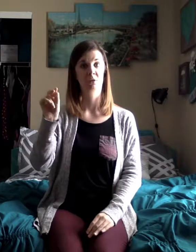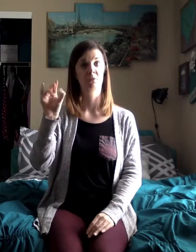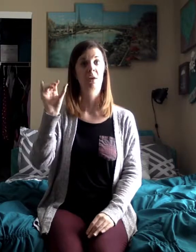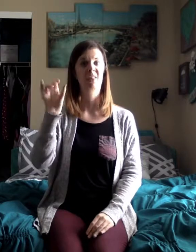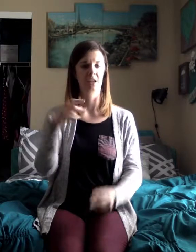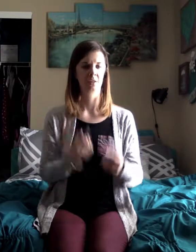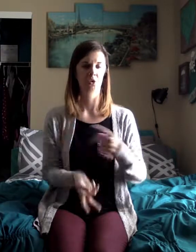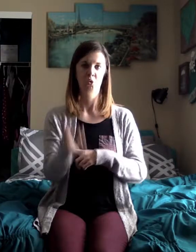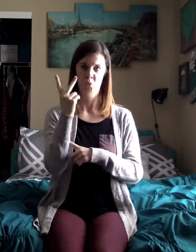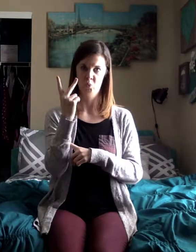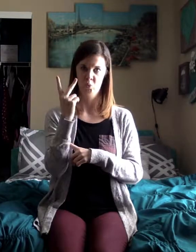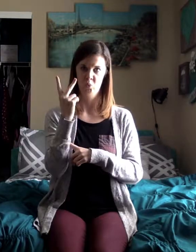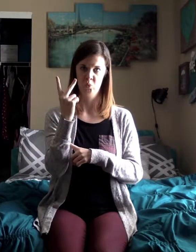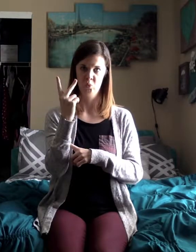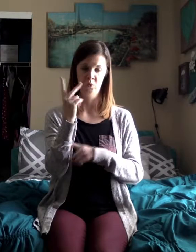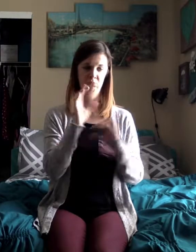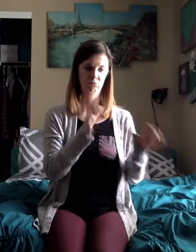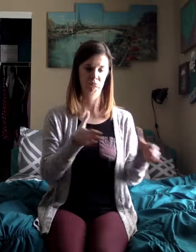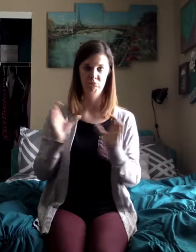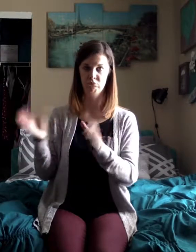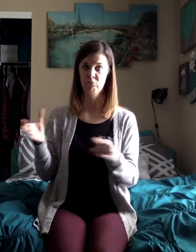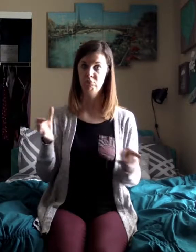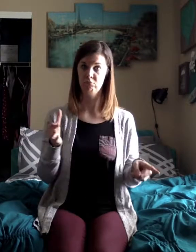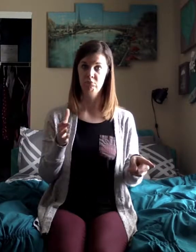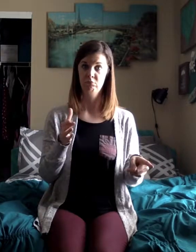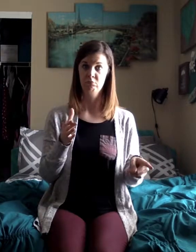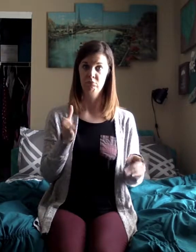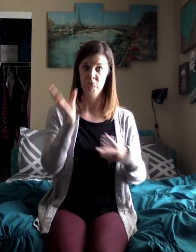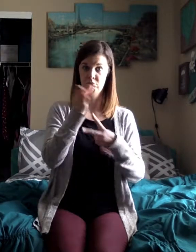breathing and something called cellular respiration.